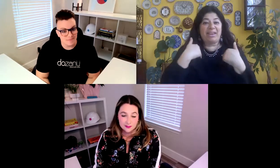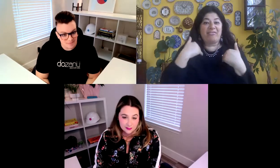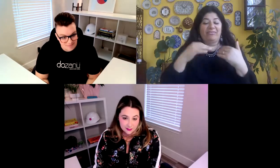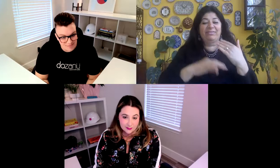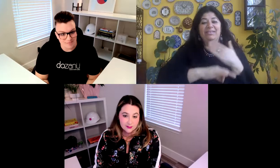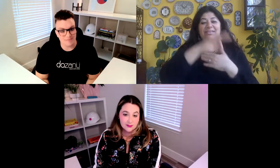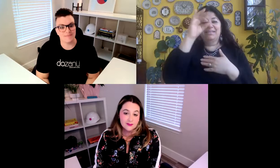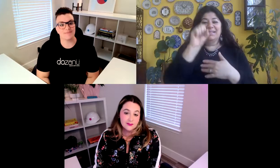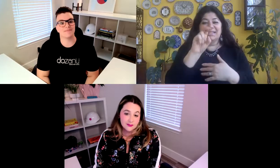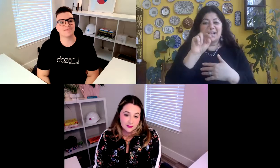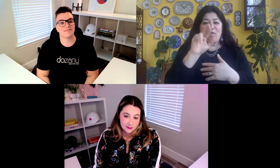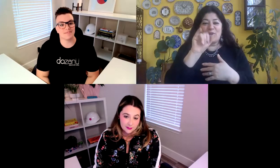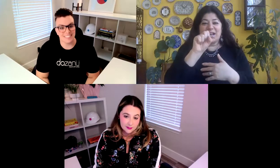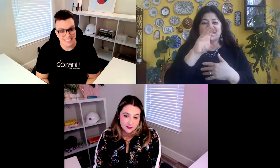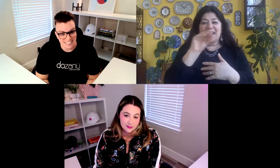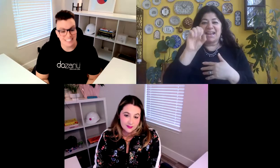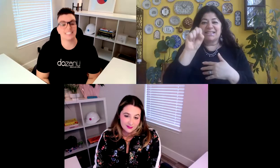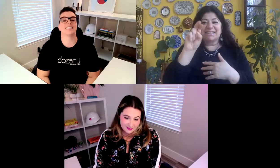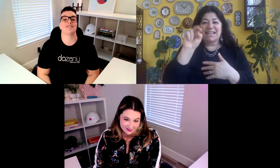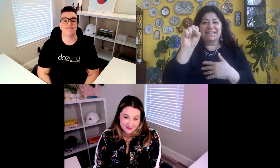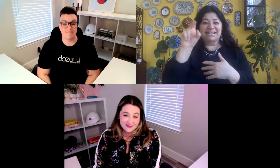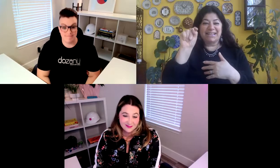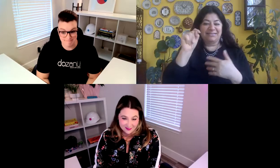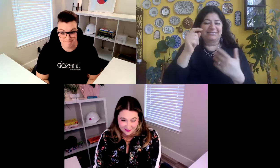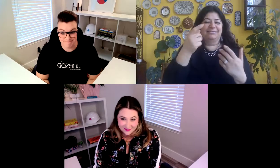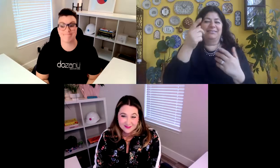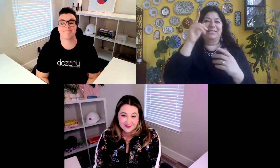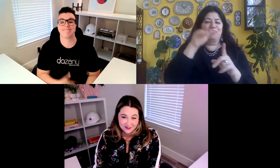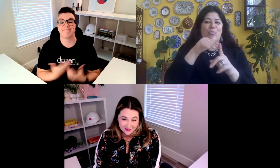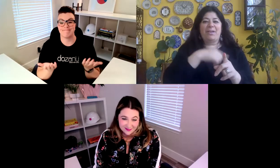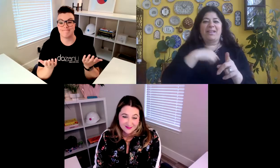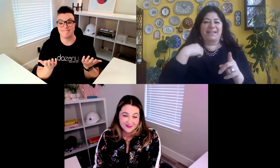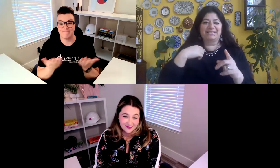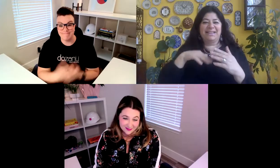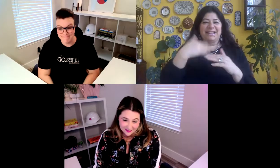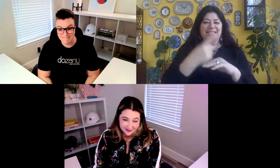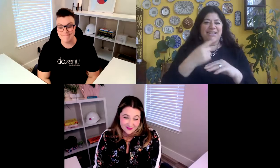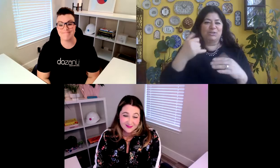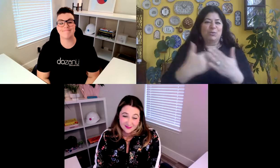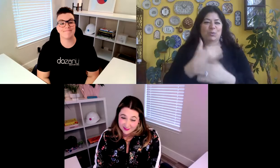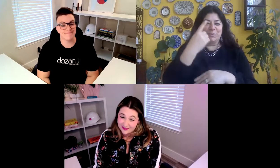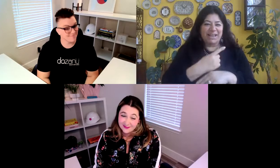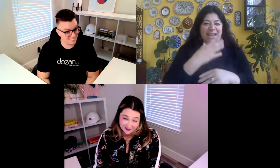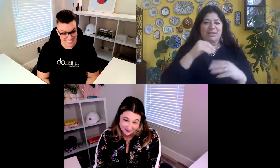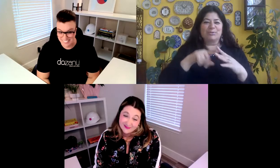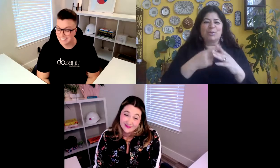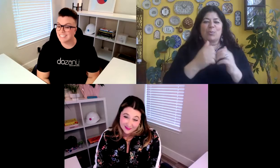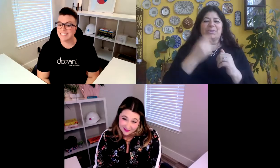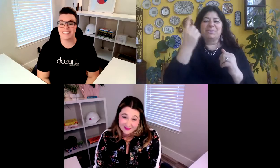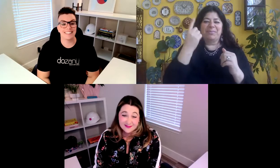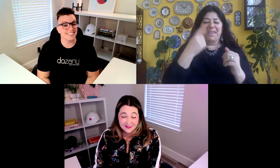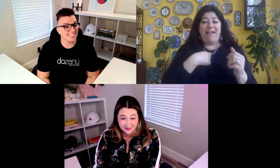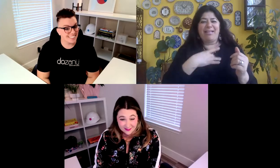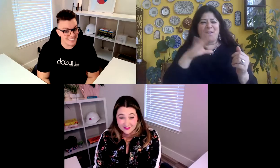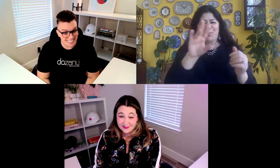you get up again, right? That's why we have the sunrise and the sunset. Every day starts anew. That's a reminder to us.